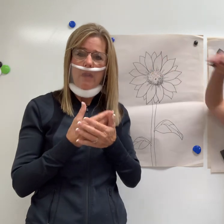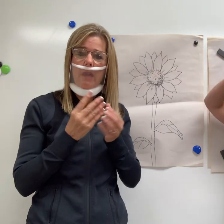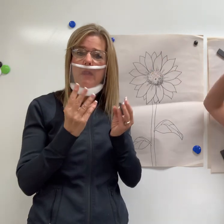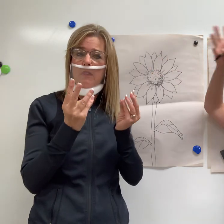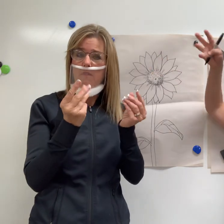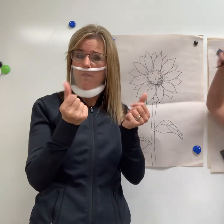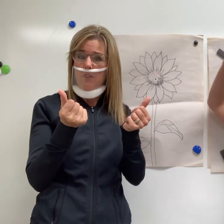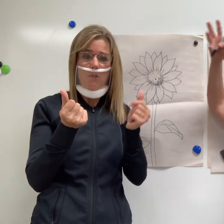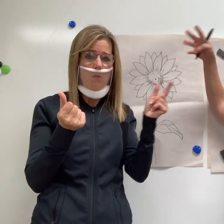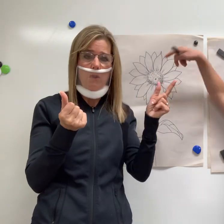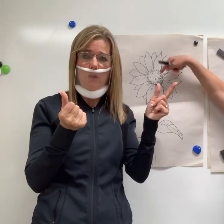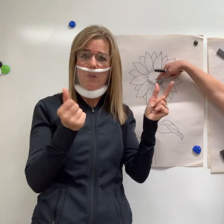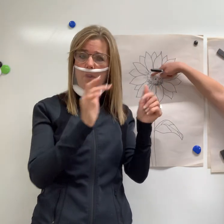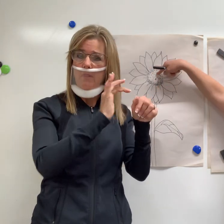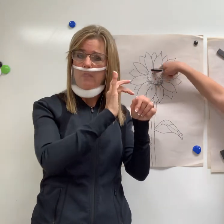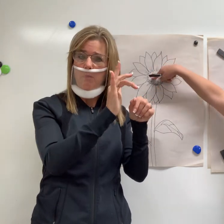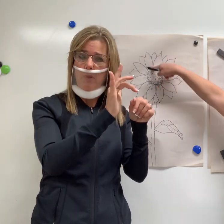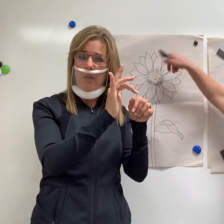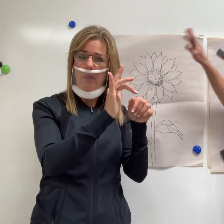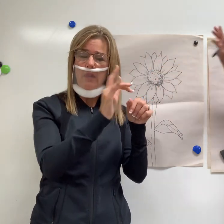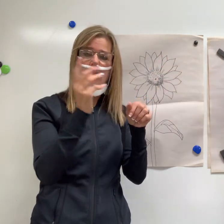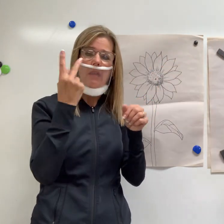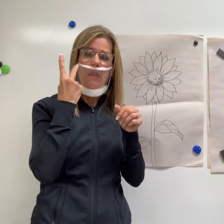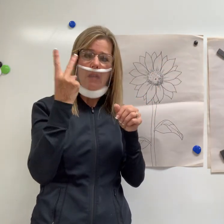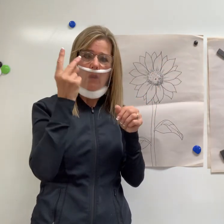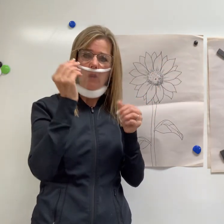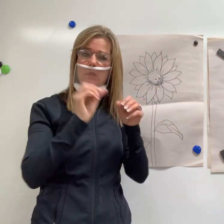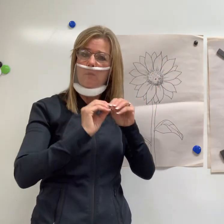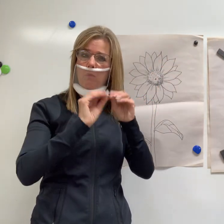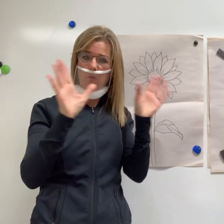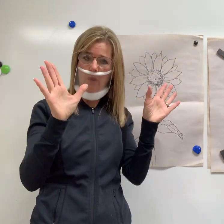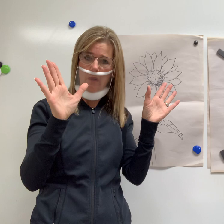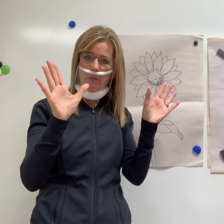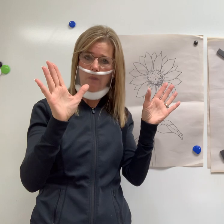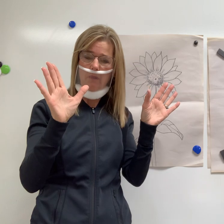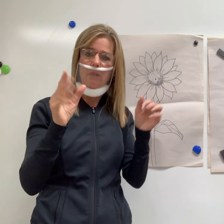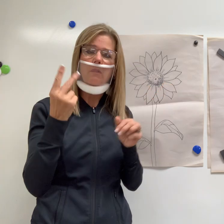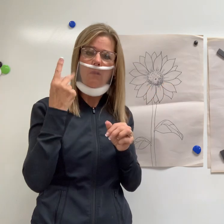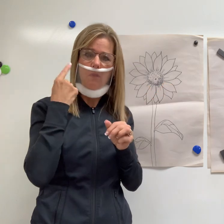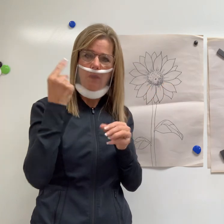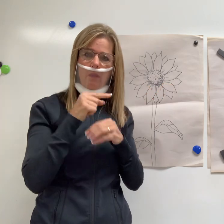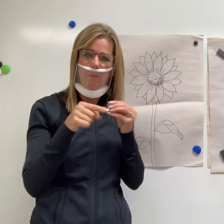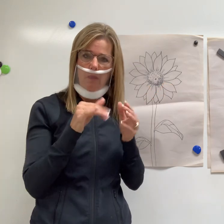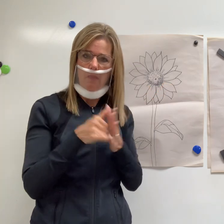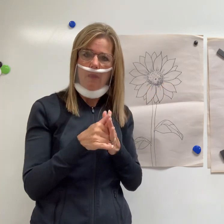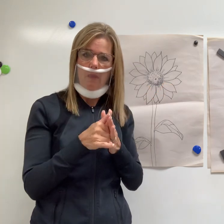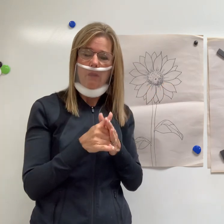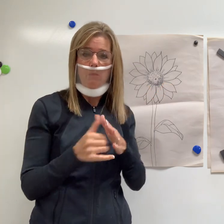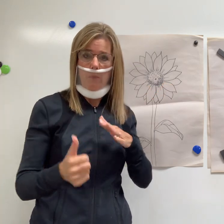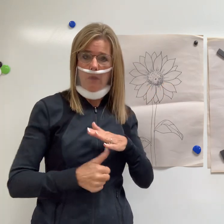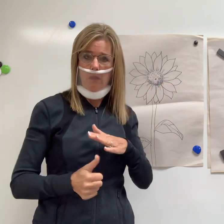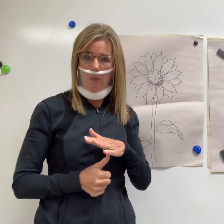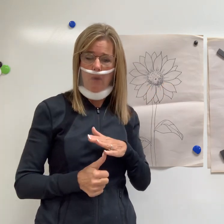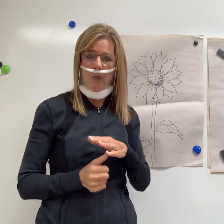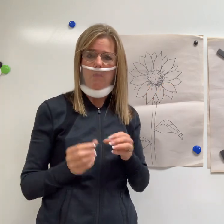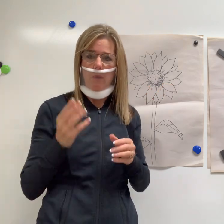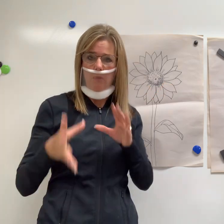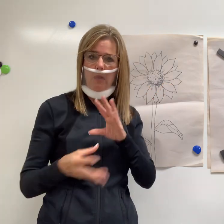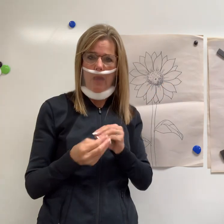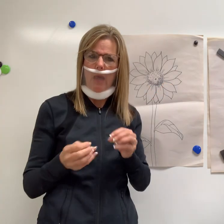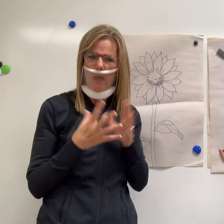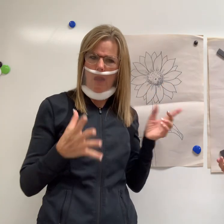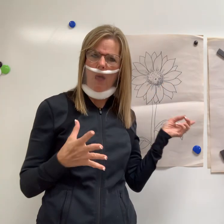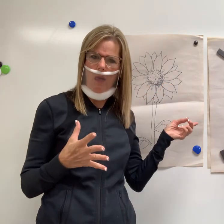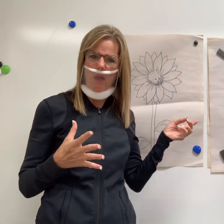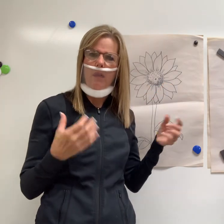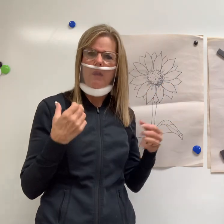fewer, it looks like it's brighter, like it's a highlight, okay? So just think about that. So maybe on the bottom part, I want to add a whole lot more just